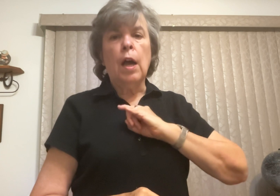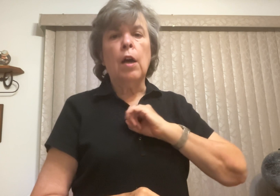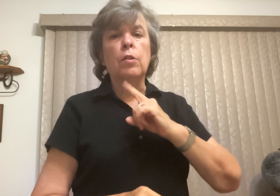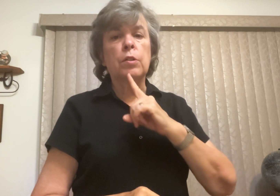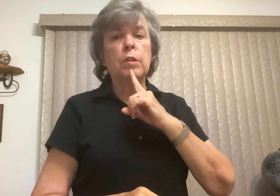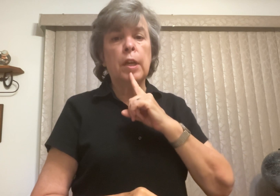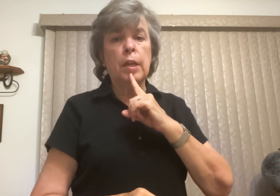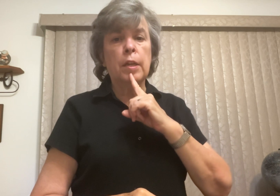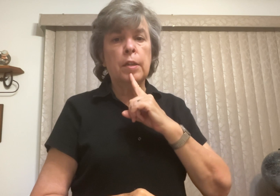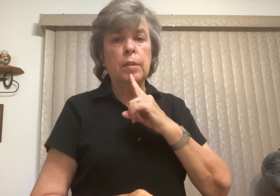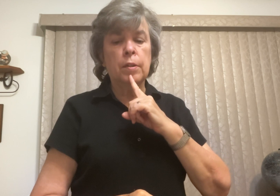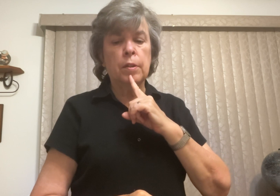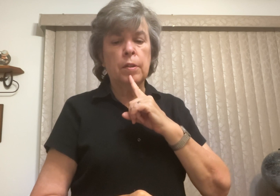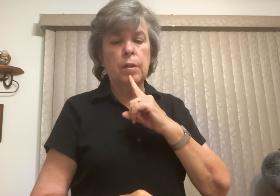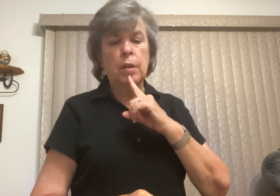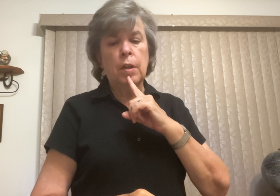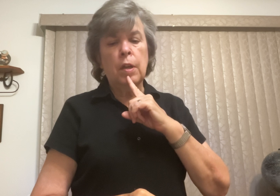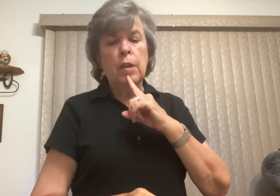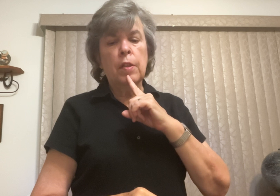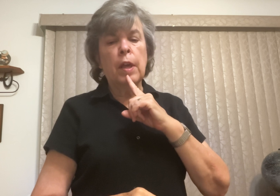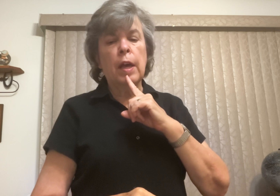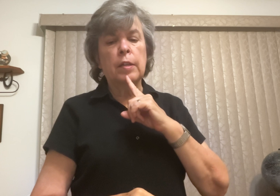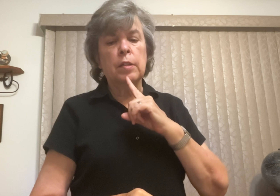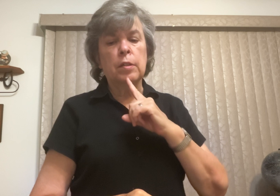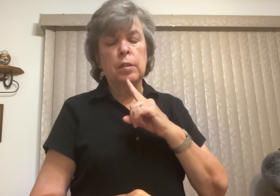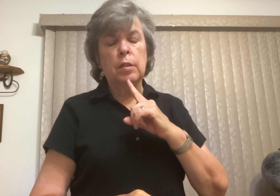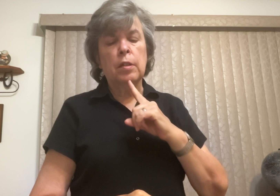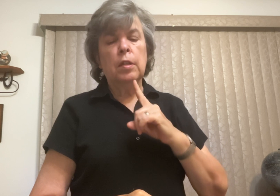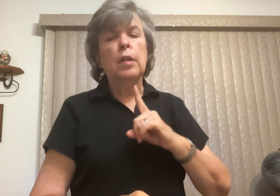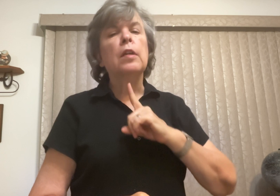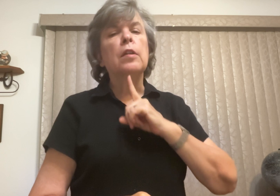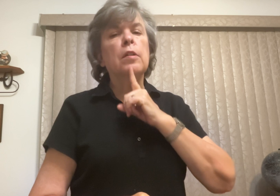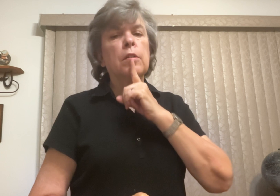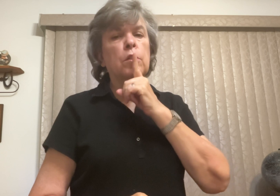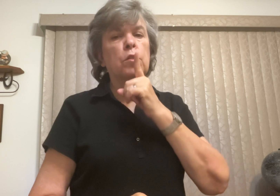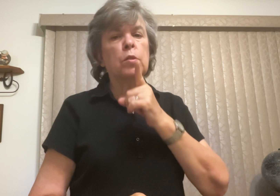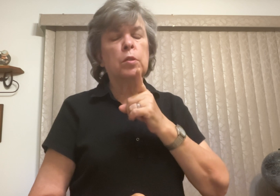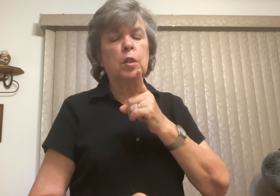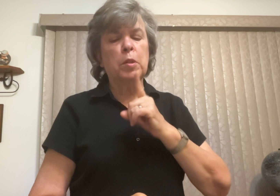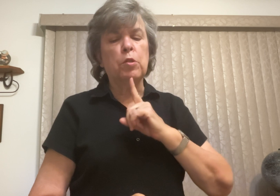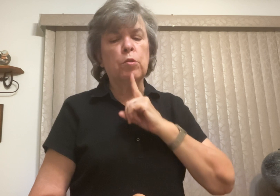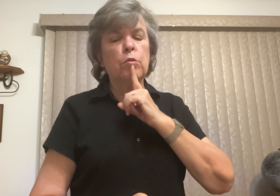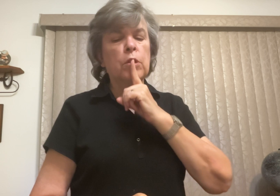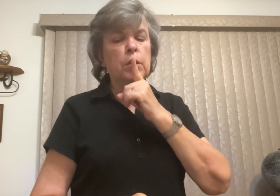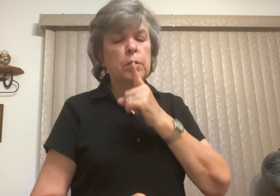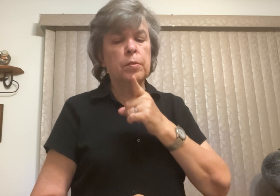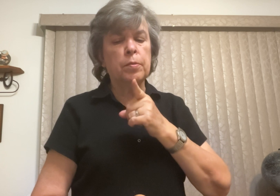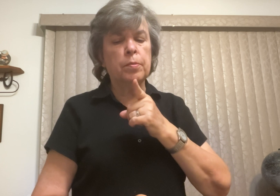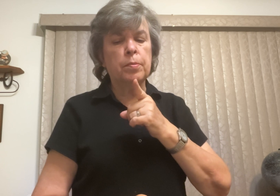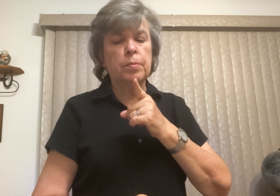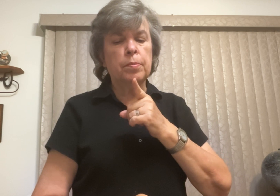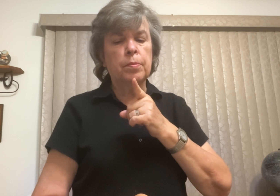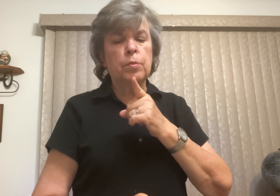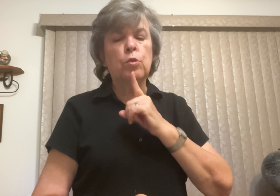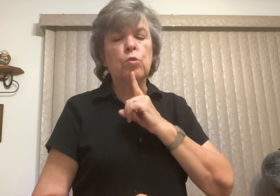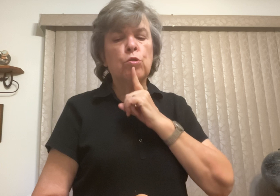I'll say that this is going to be truly,